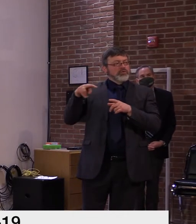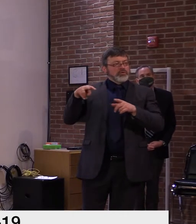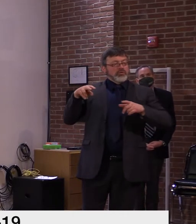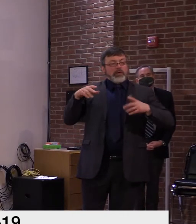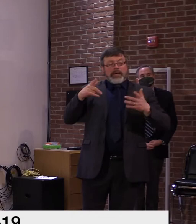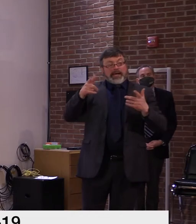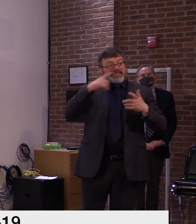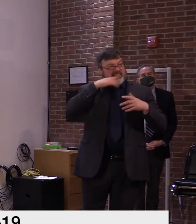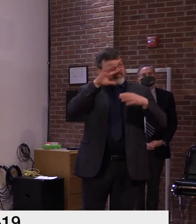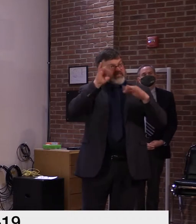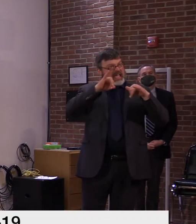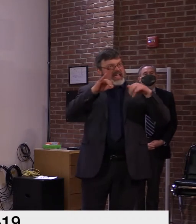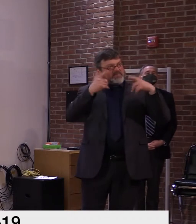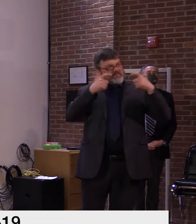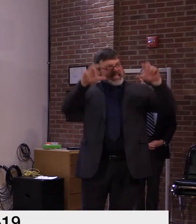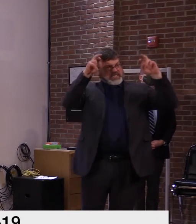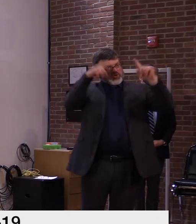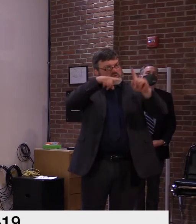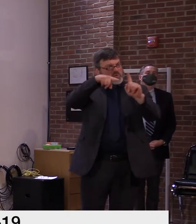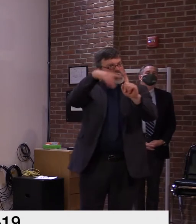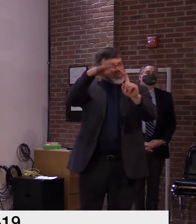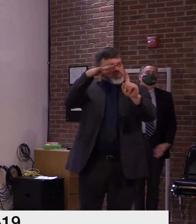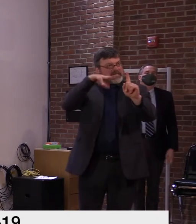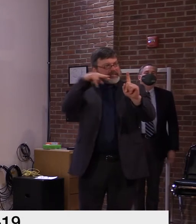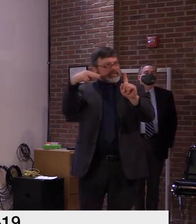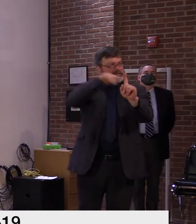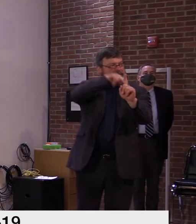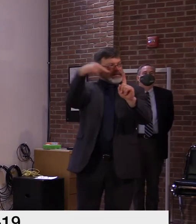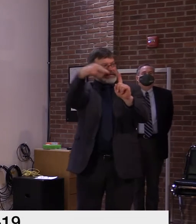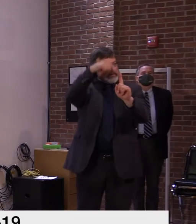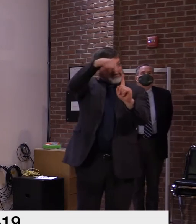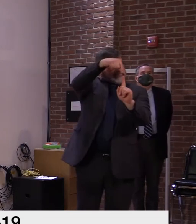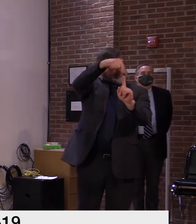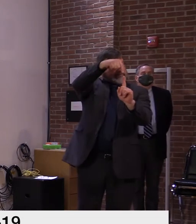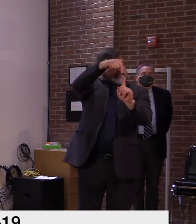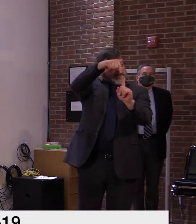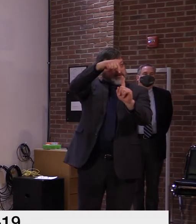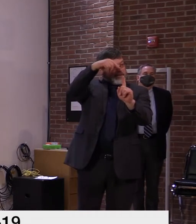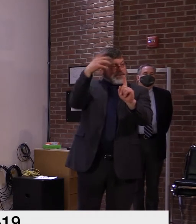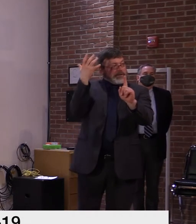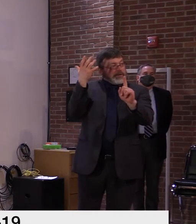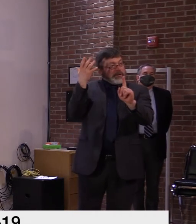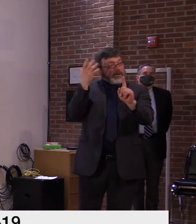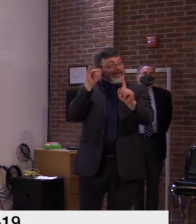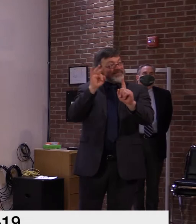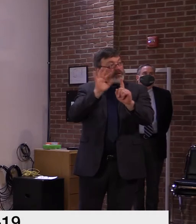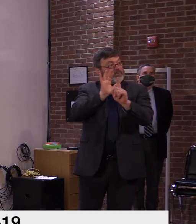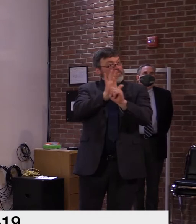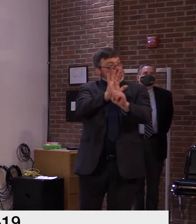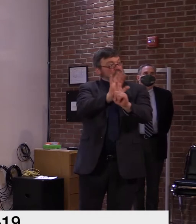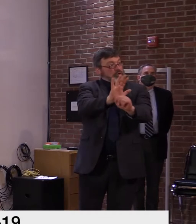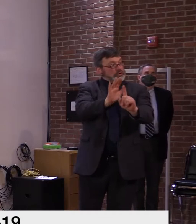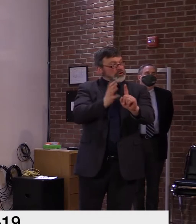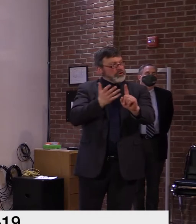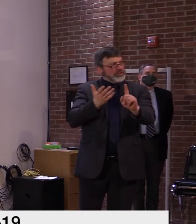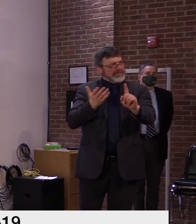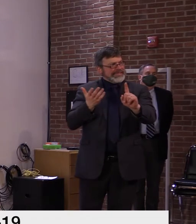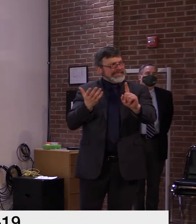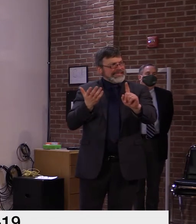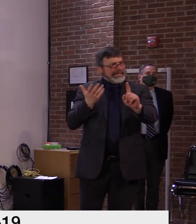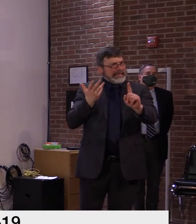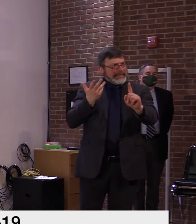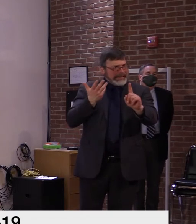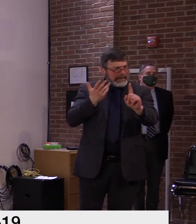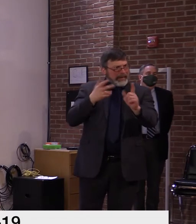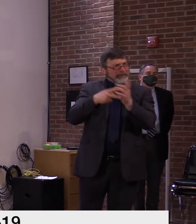And really, within the next year or 2 years, we're going to have some sort of step towards that. Do you